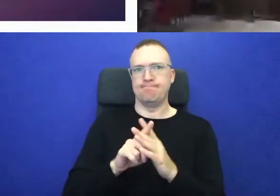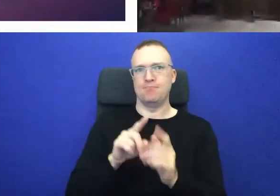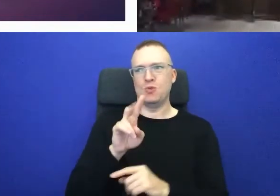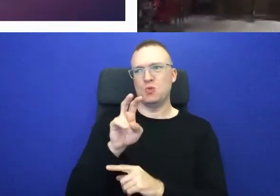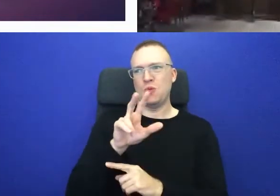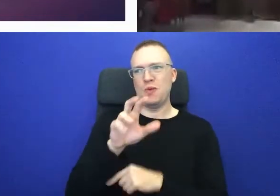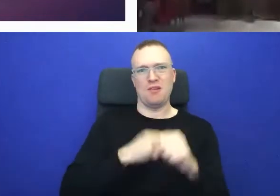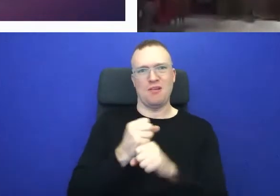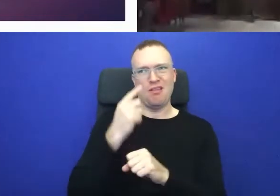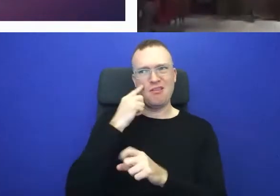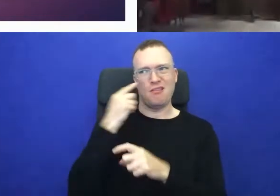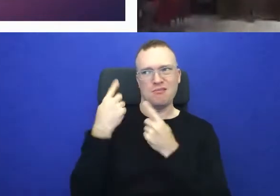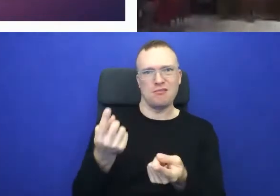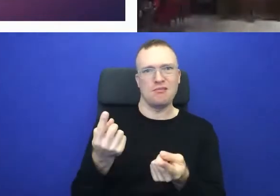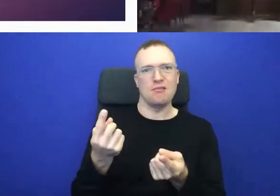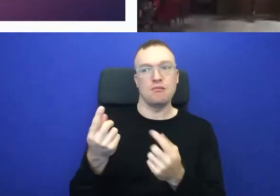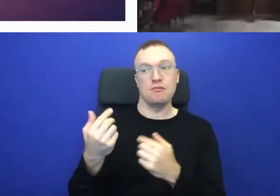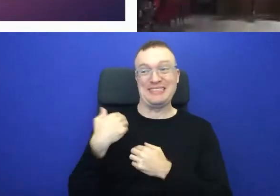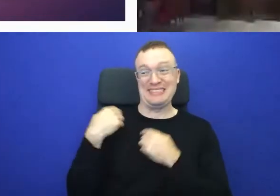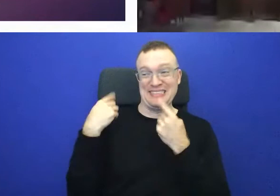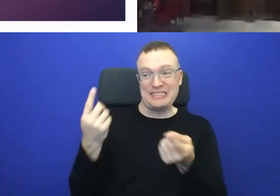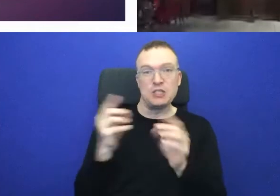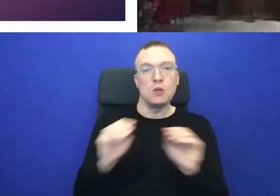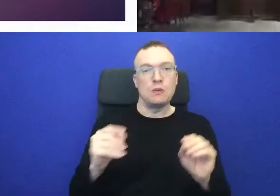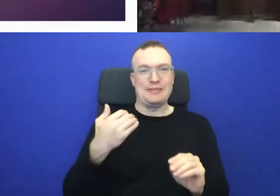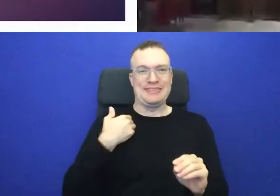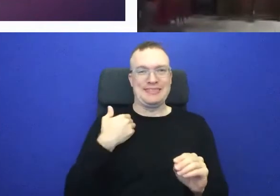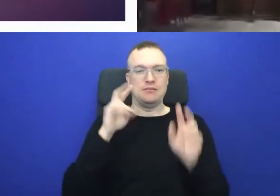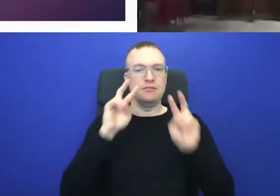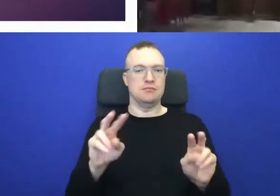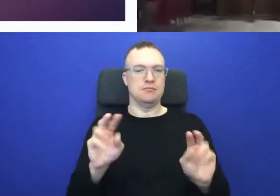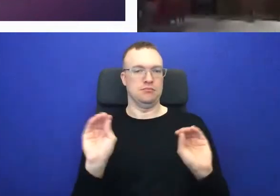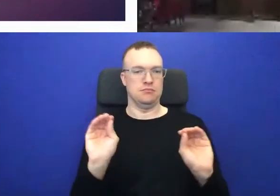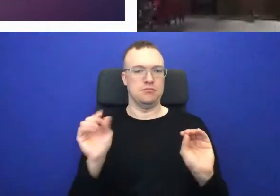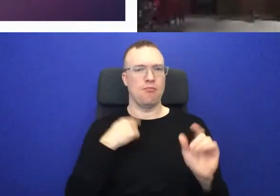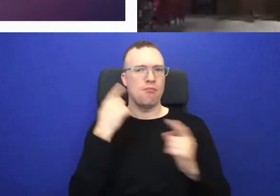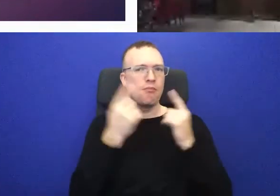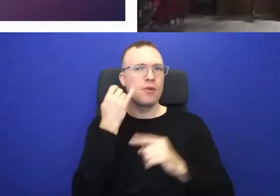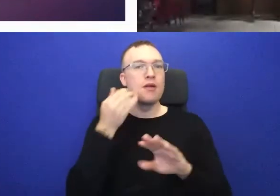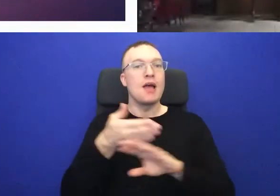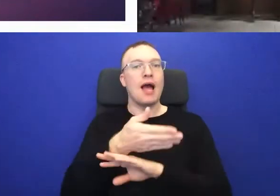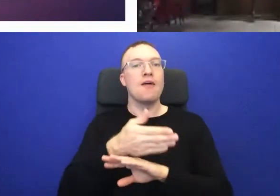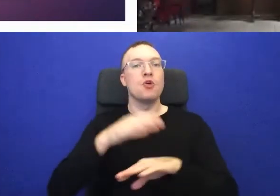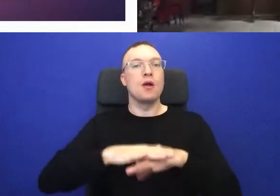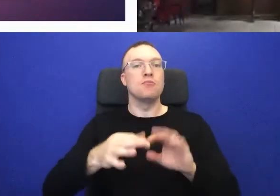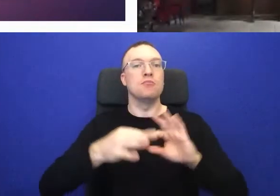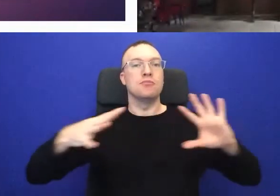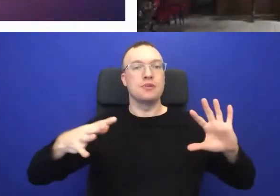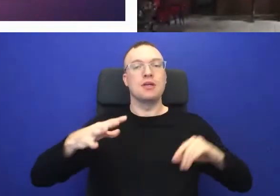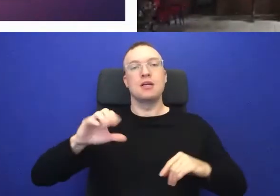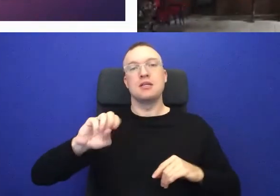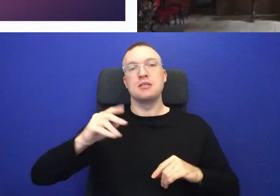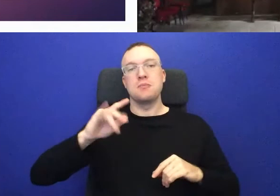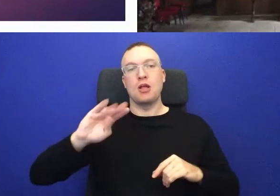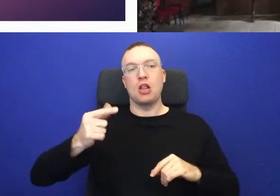as far as I can tell, no recent sightings at all. And I was wondering if post-Brexit, smuggling might get going again between England